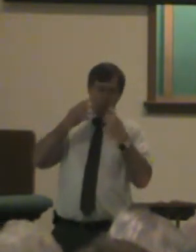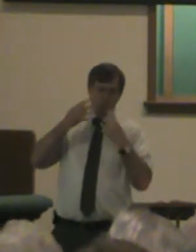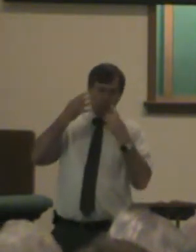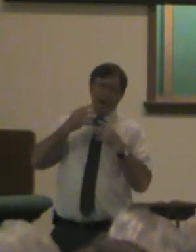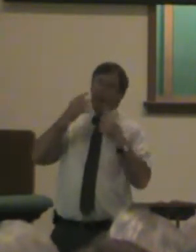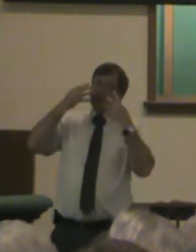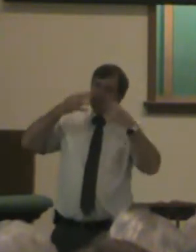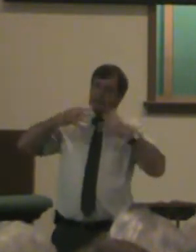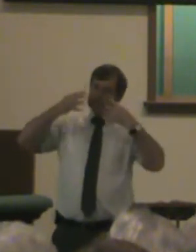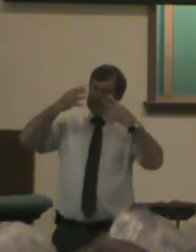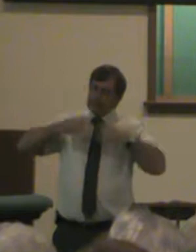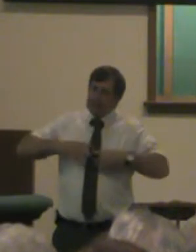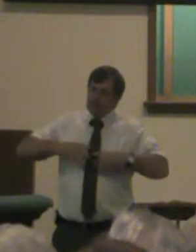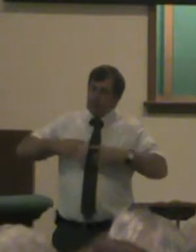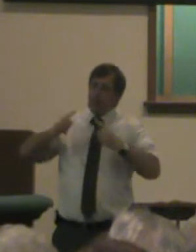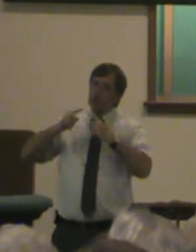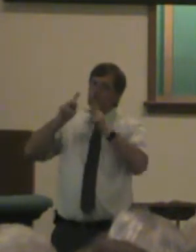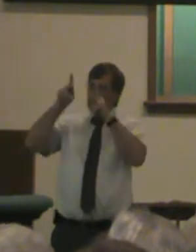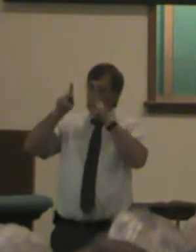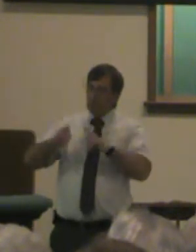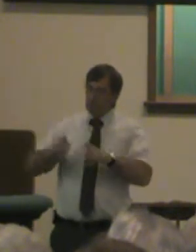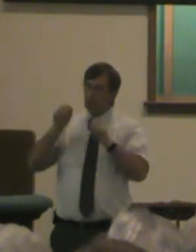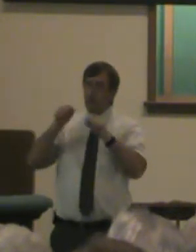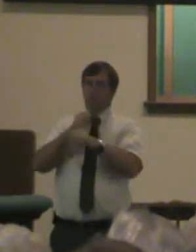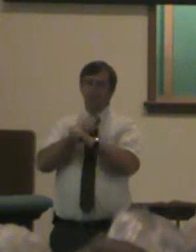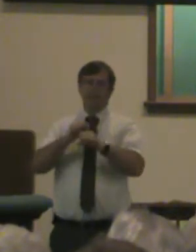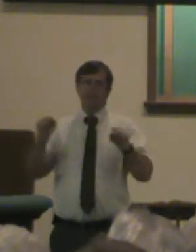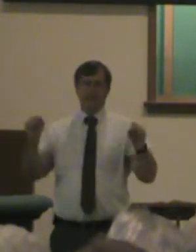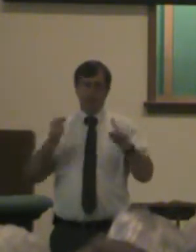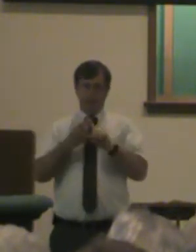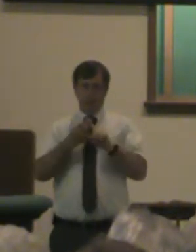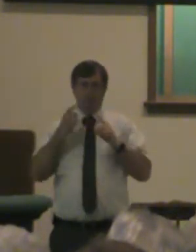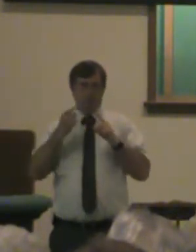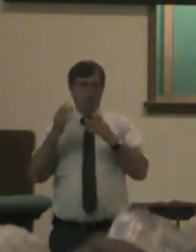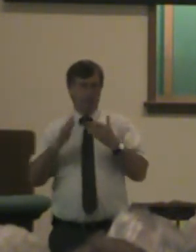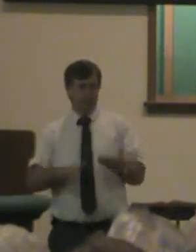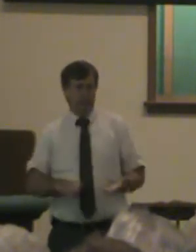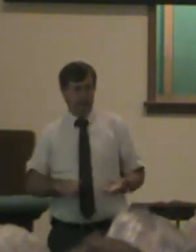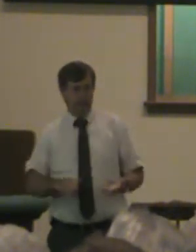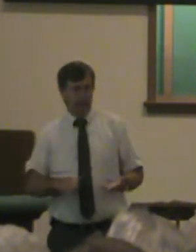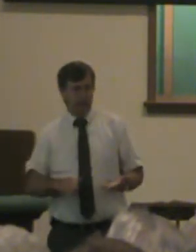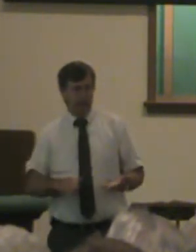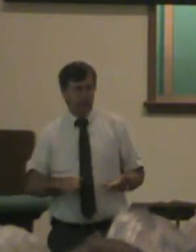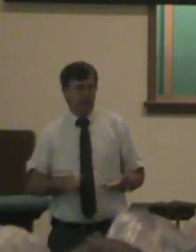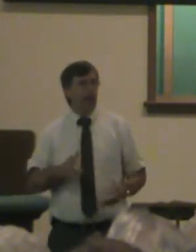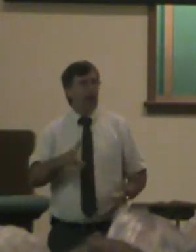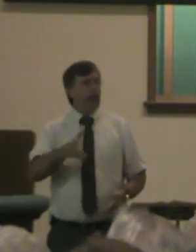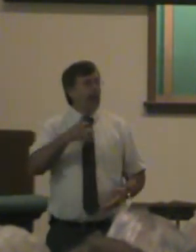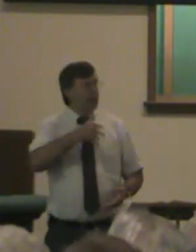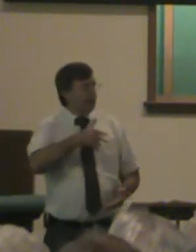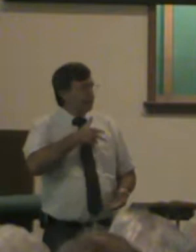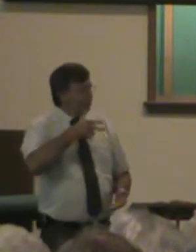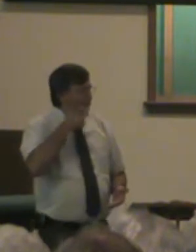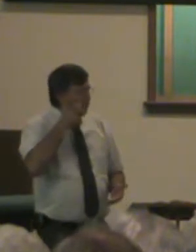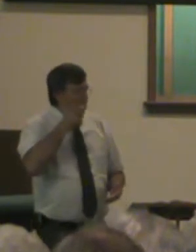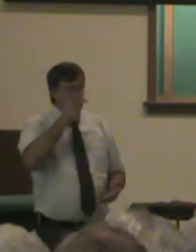could save him from death. And it was heard because of his reverent